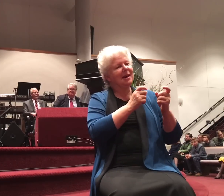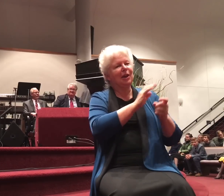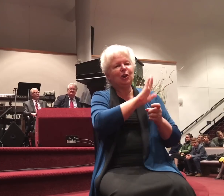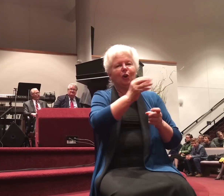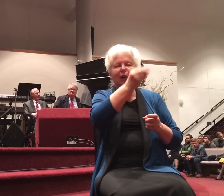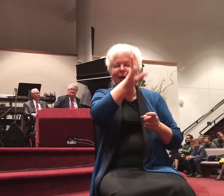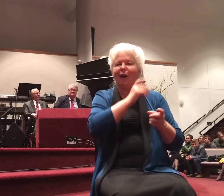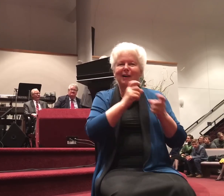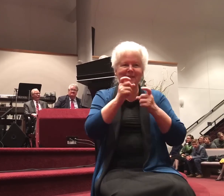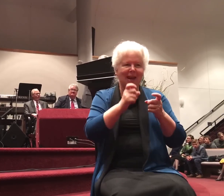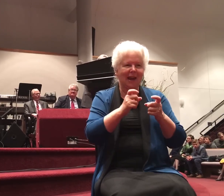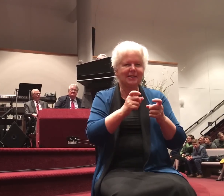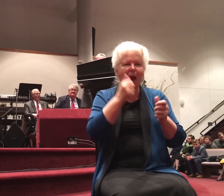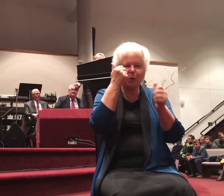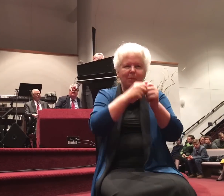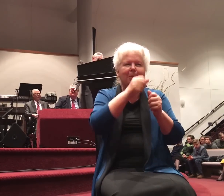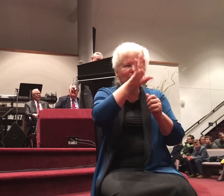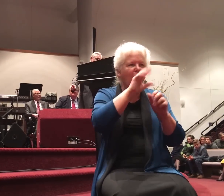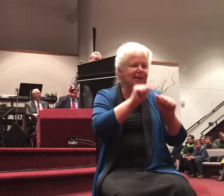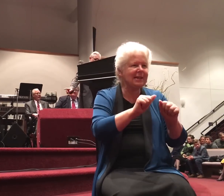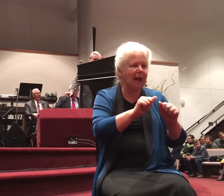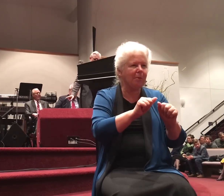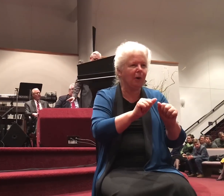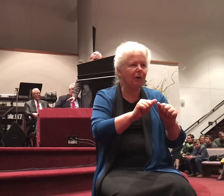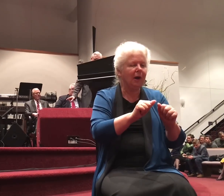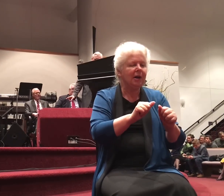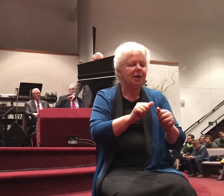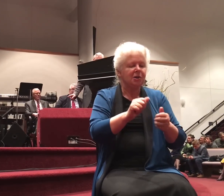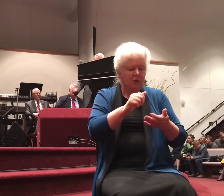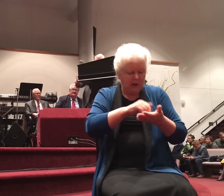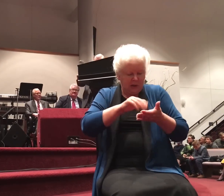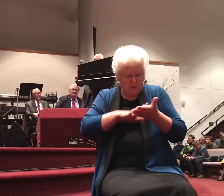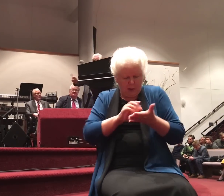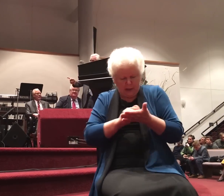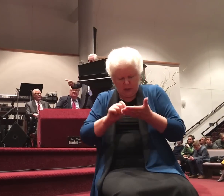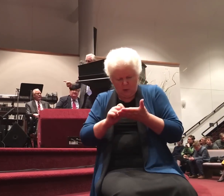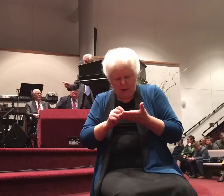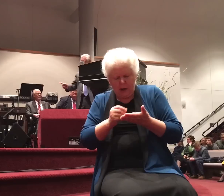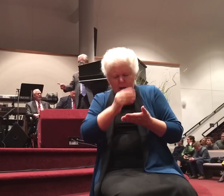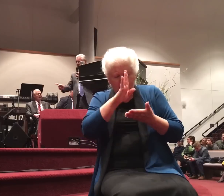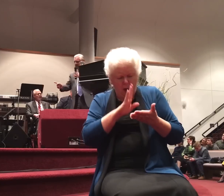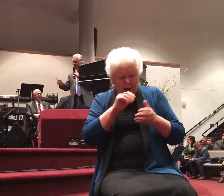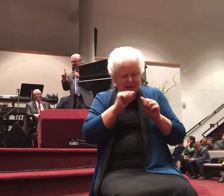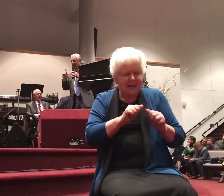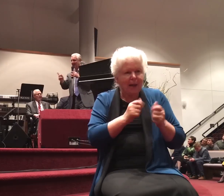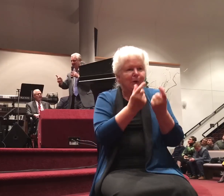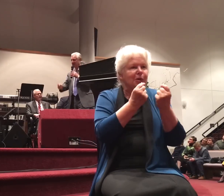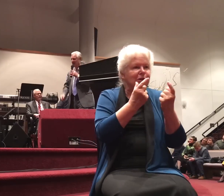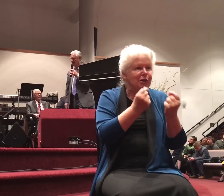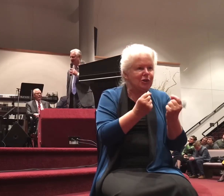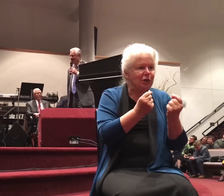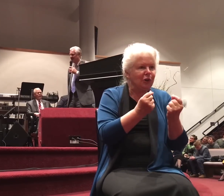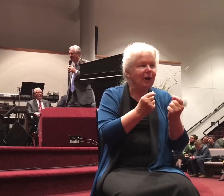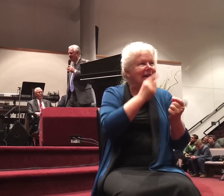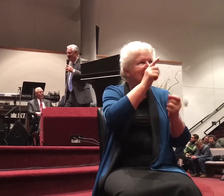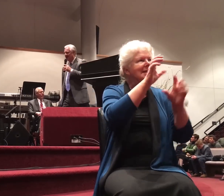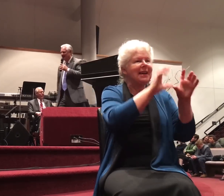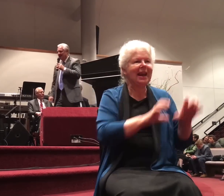able. He says God is able to do. An active